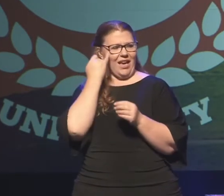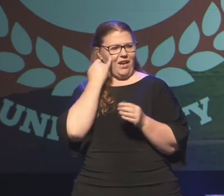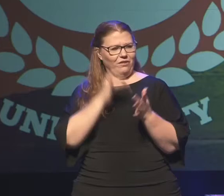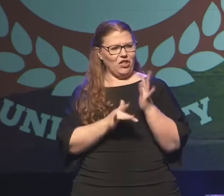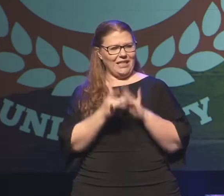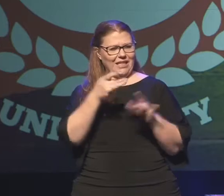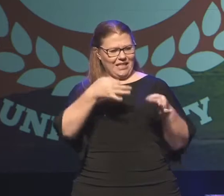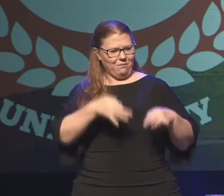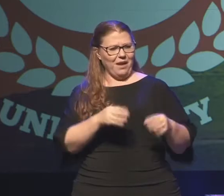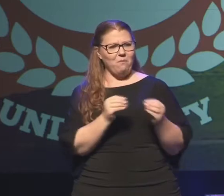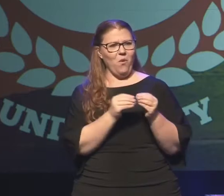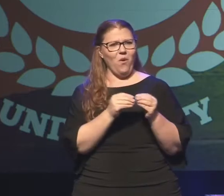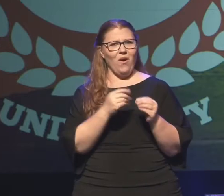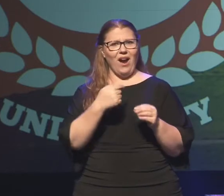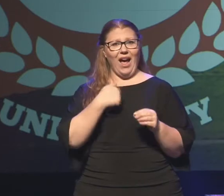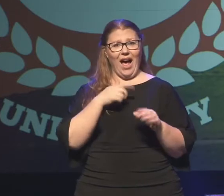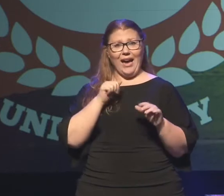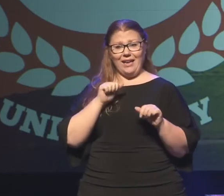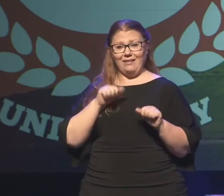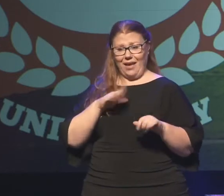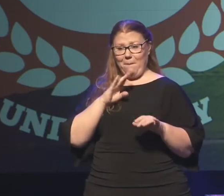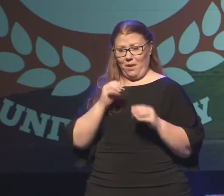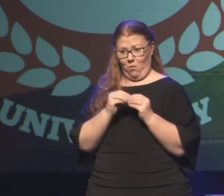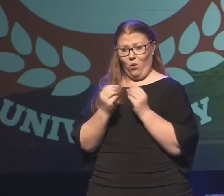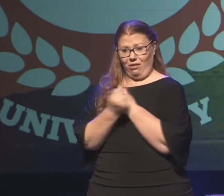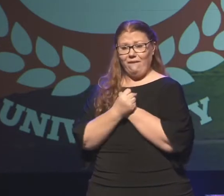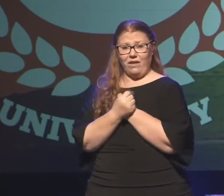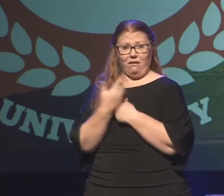said more, I could be more loving.